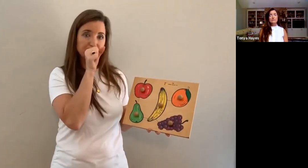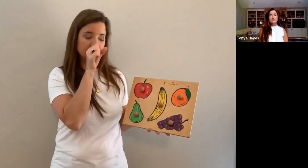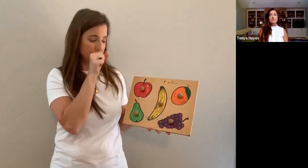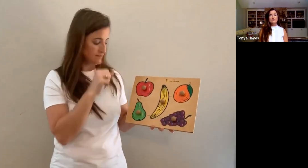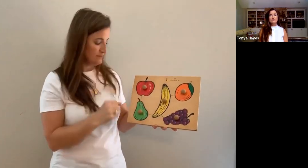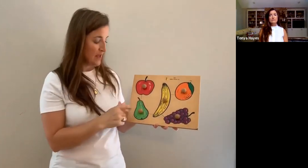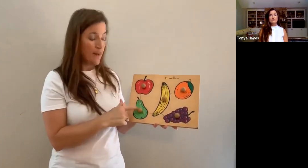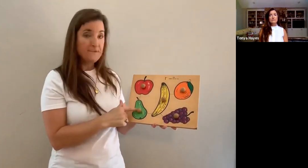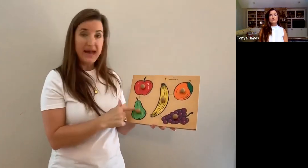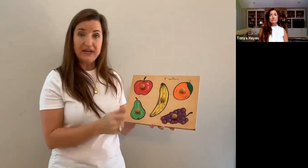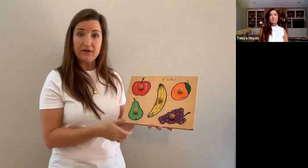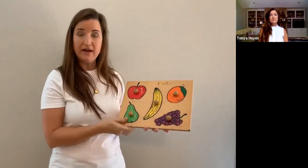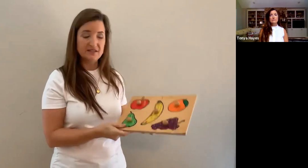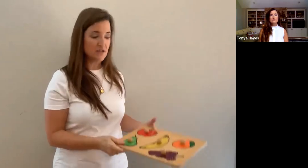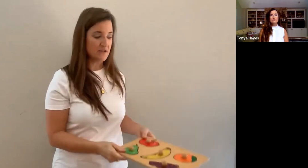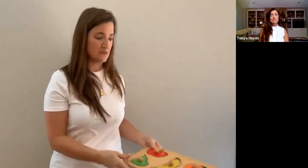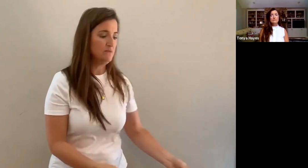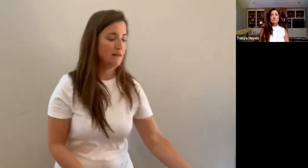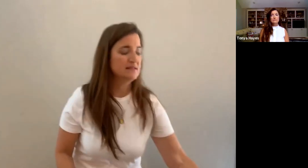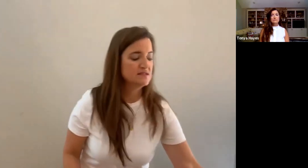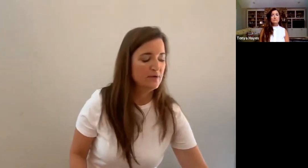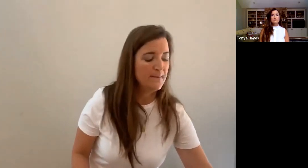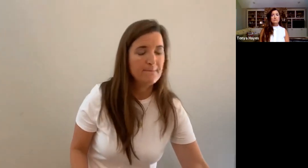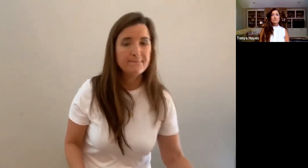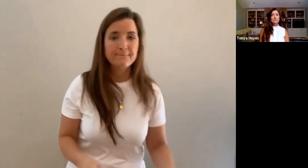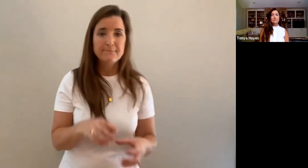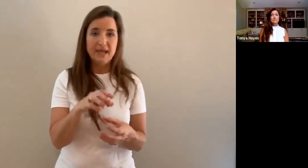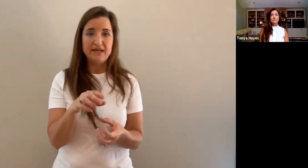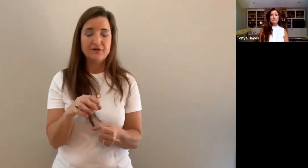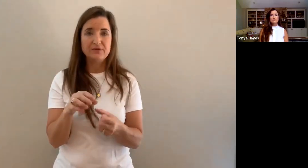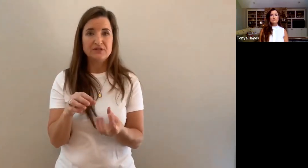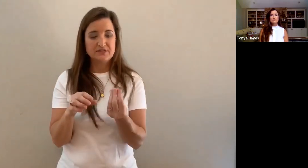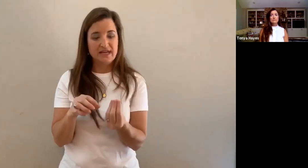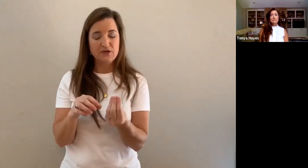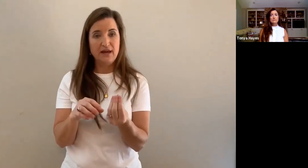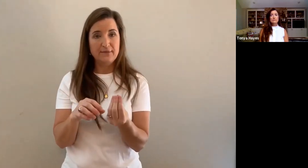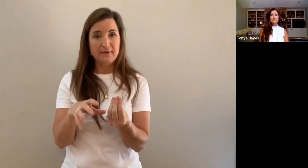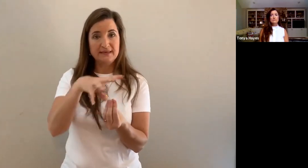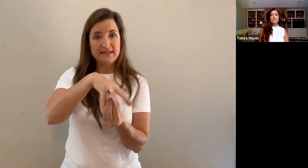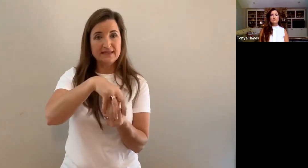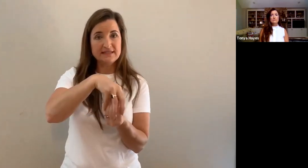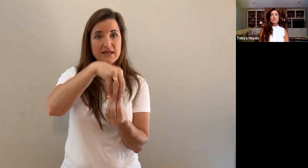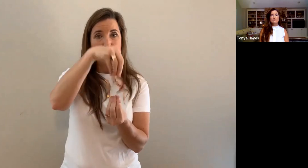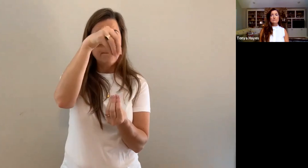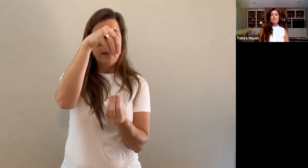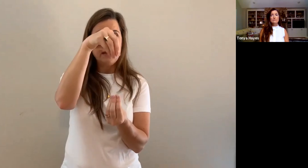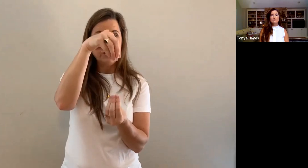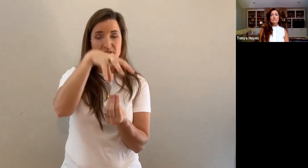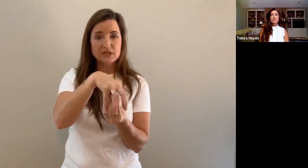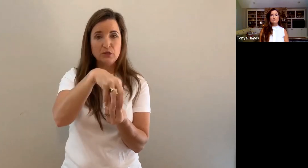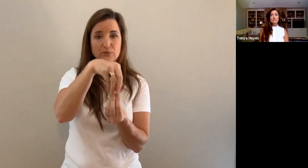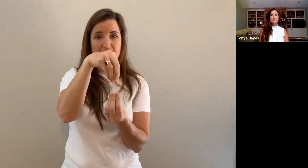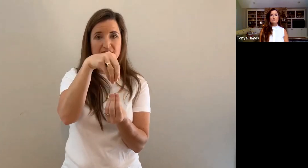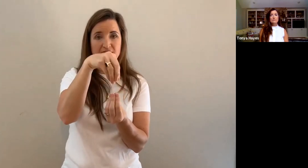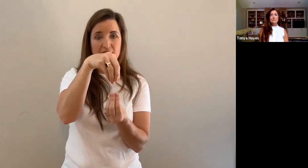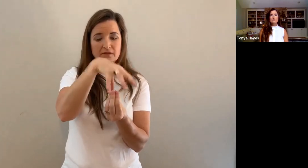Orange. Pear. I didn't show you this one, but let's do it. Pear. You just take your hand like this. Pear.